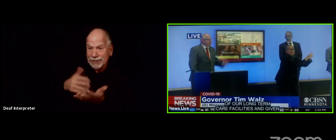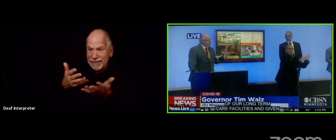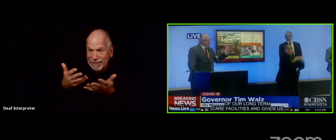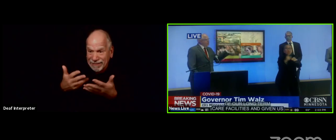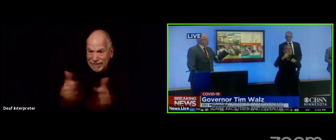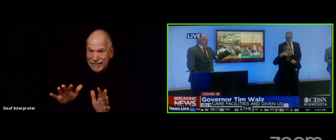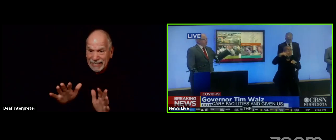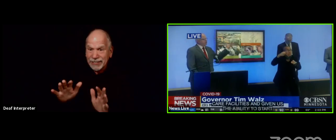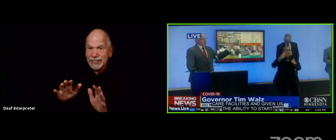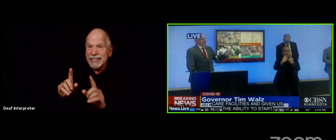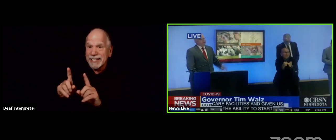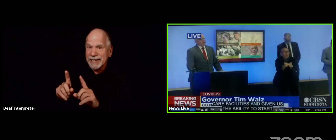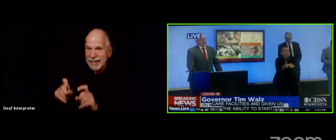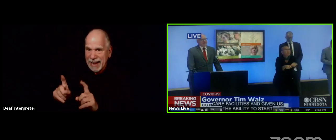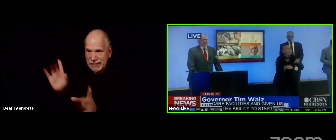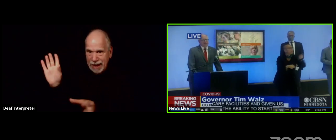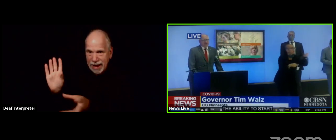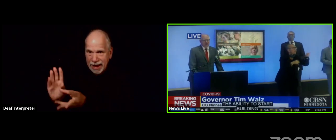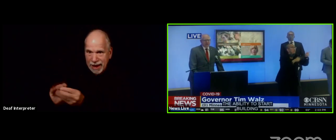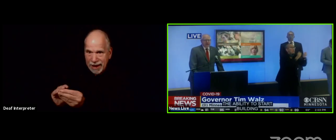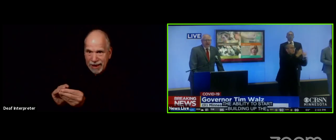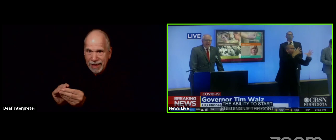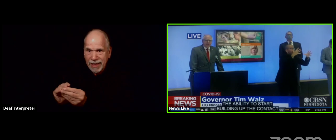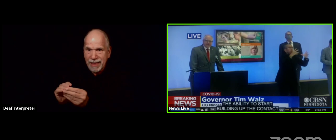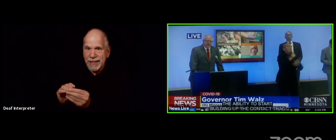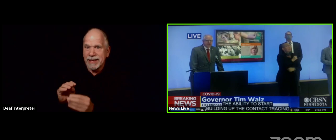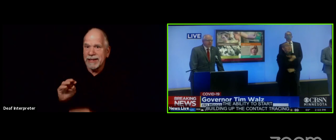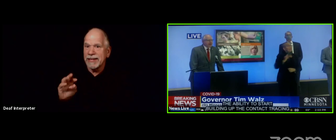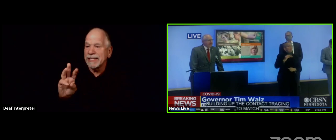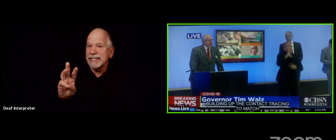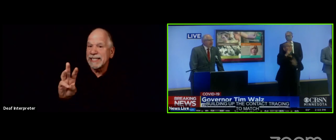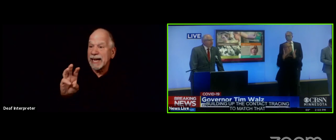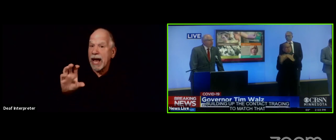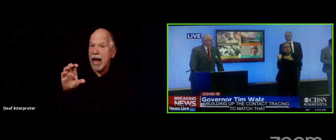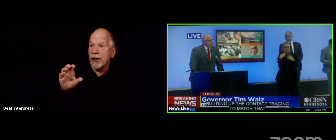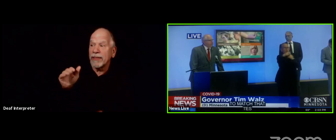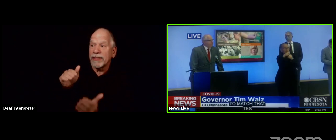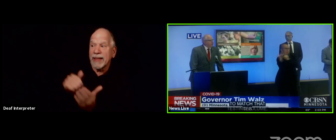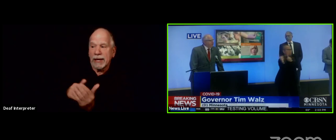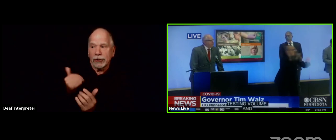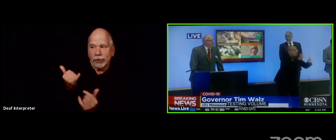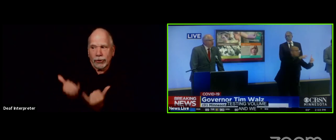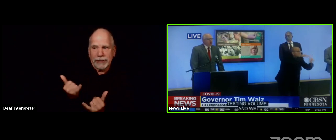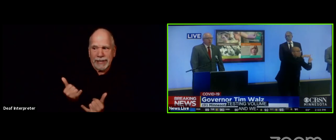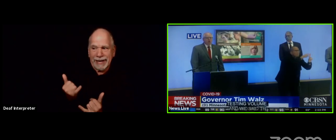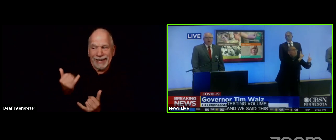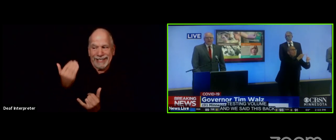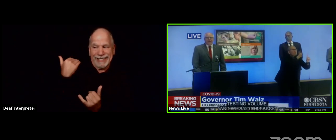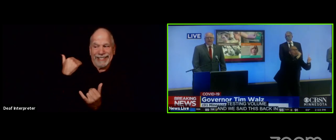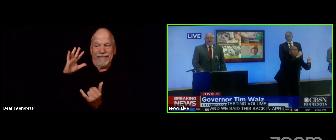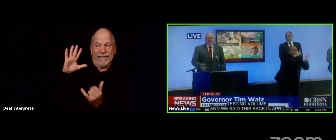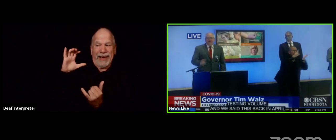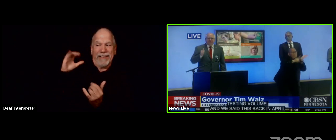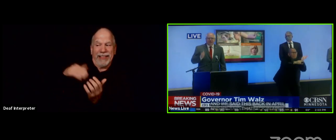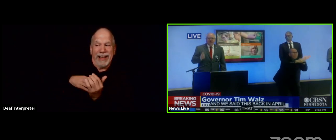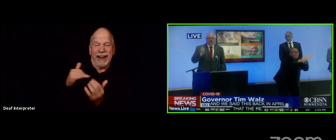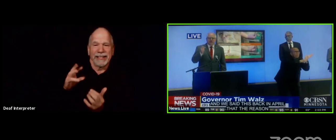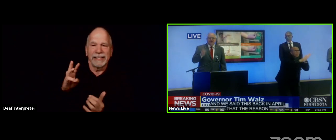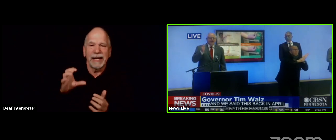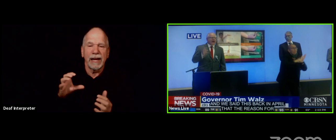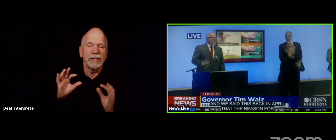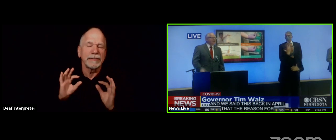to match that testing volume. And we said this back in April, that the reason for it is we're going to need to be able to